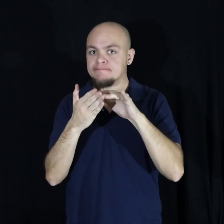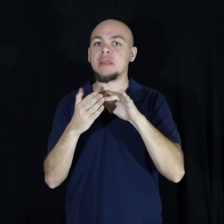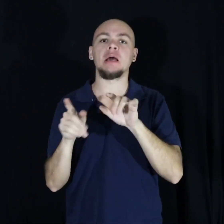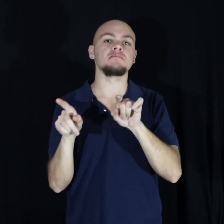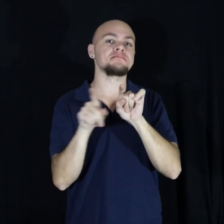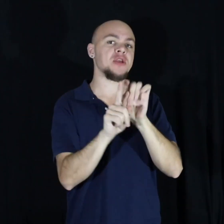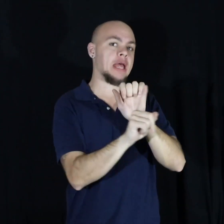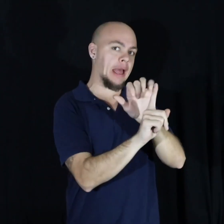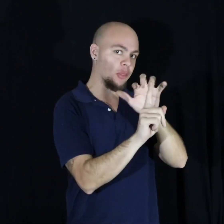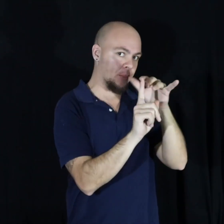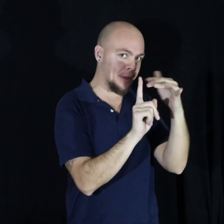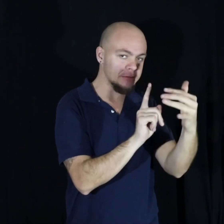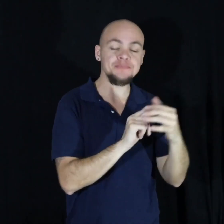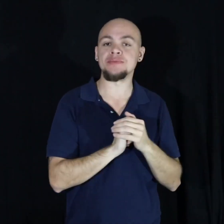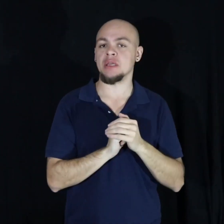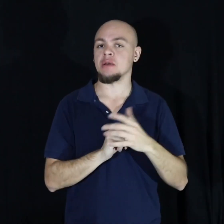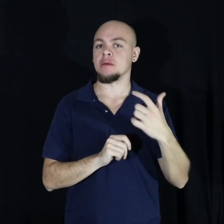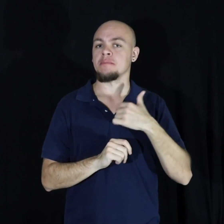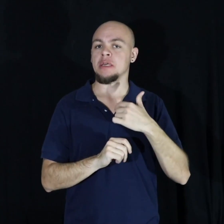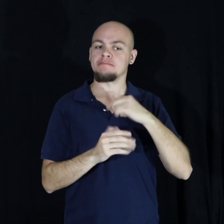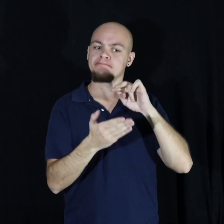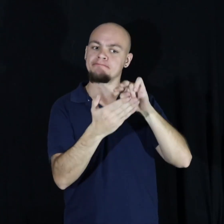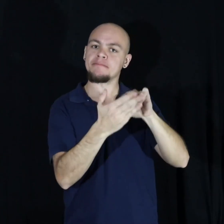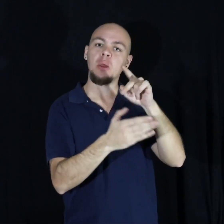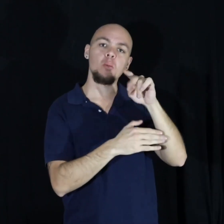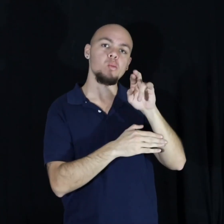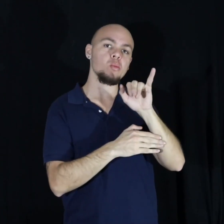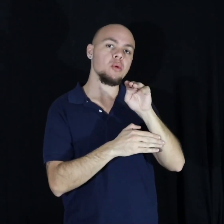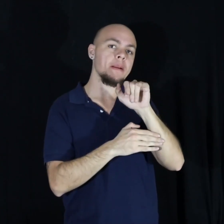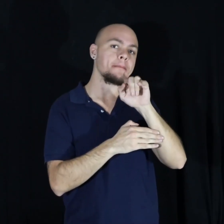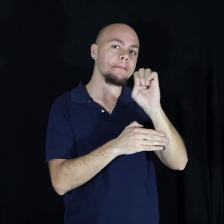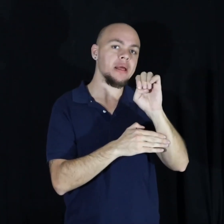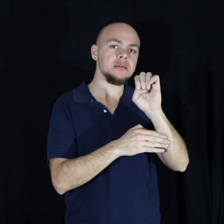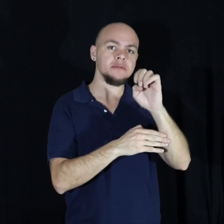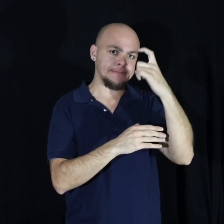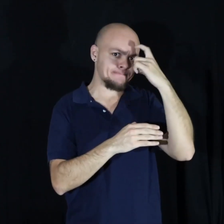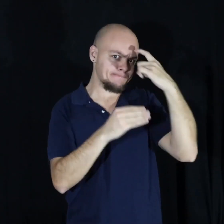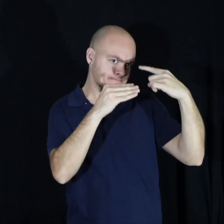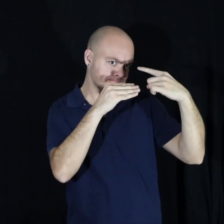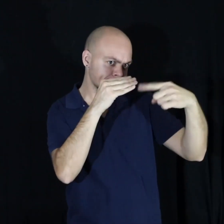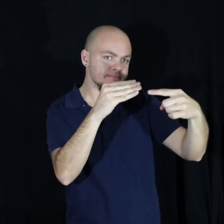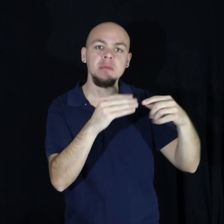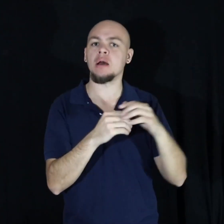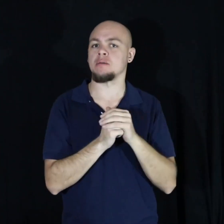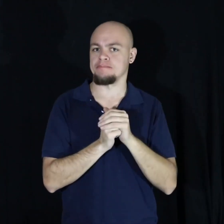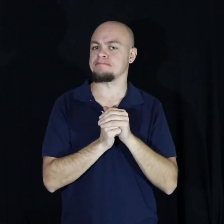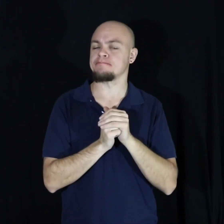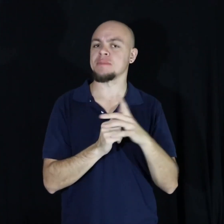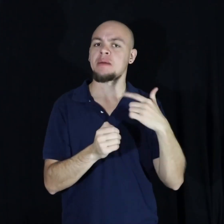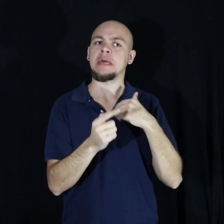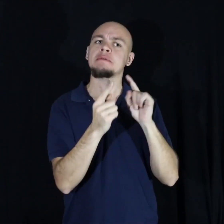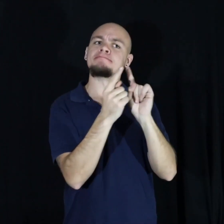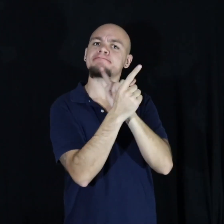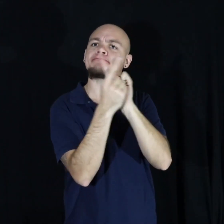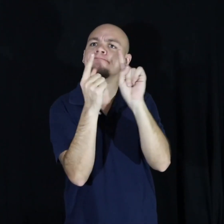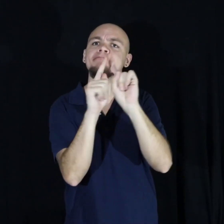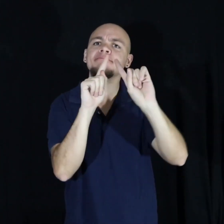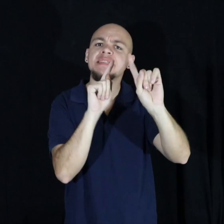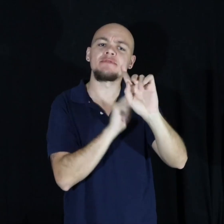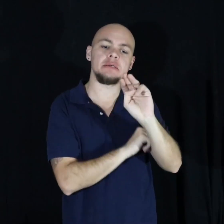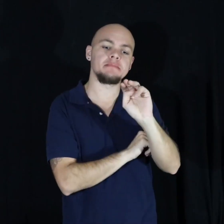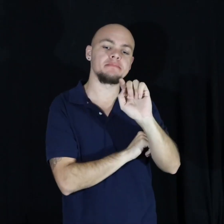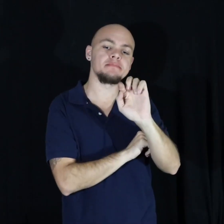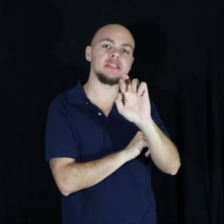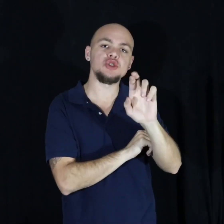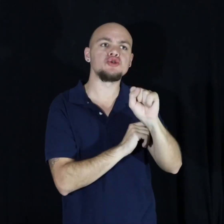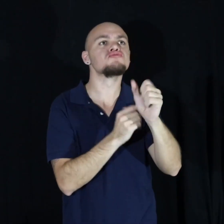working in the primate behavior and cognition lab at the University of Georgia, where I met so many helpful and meaningful mentors that encouraged me and